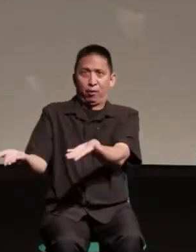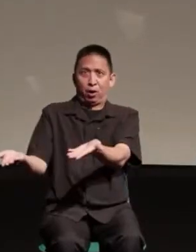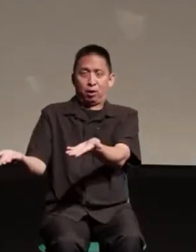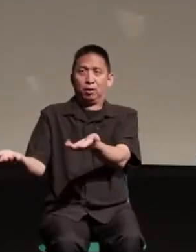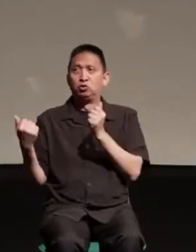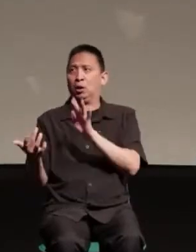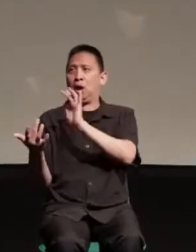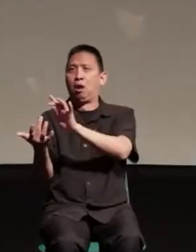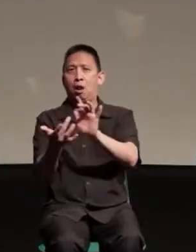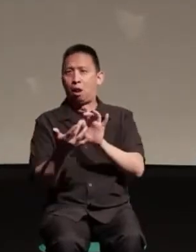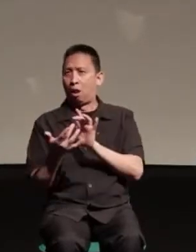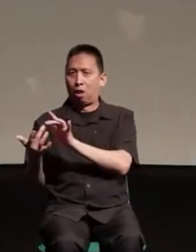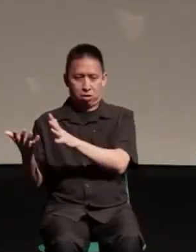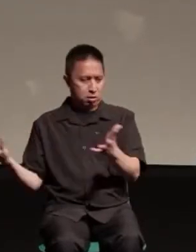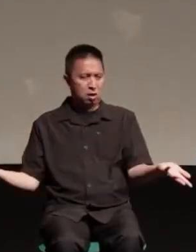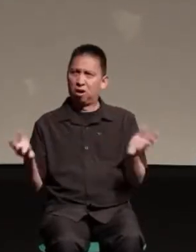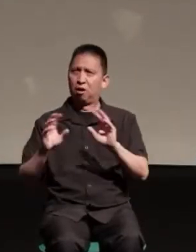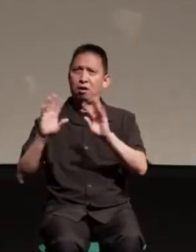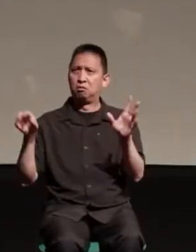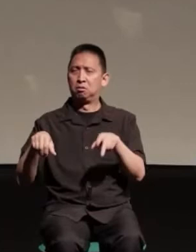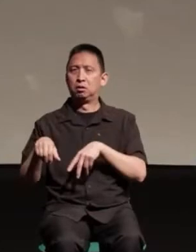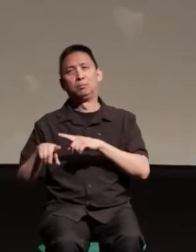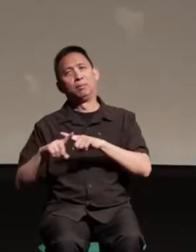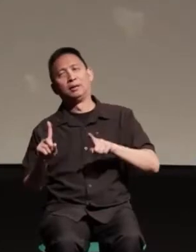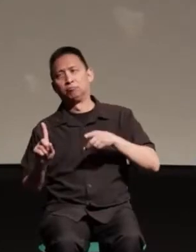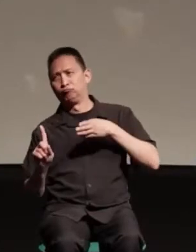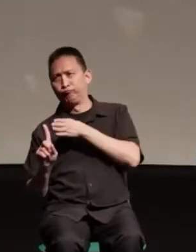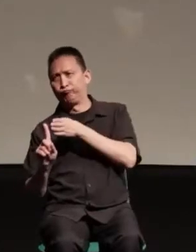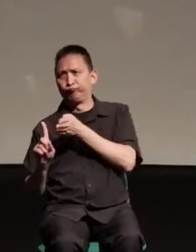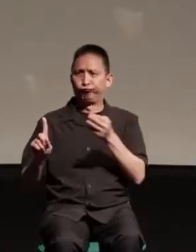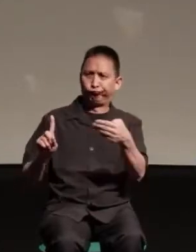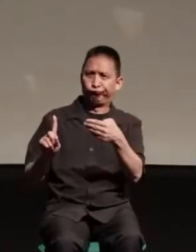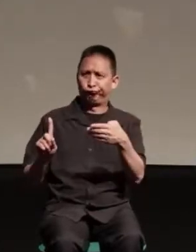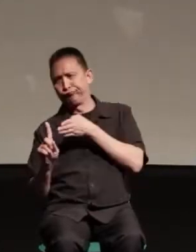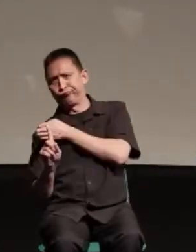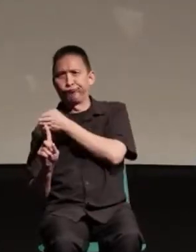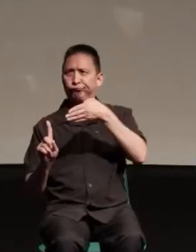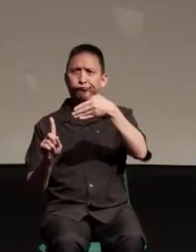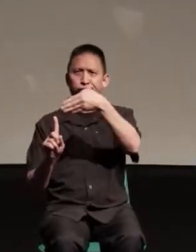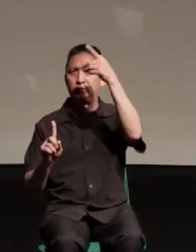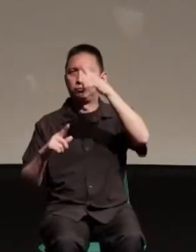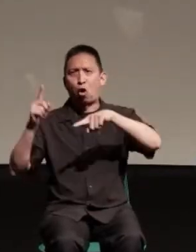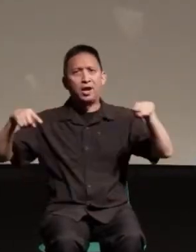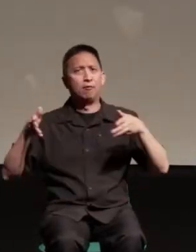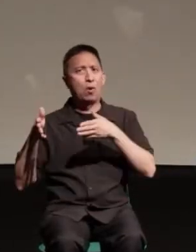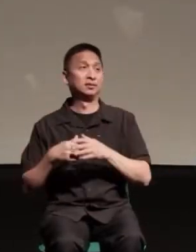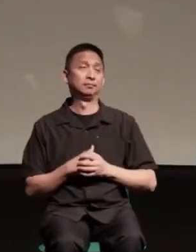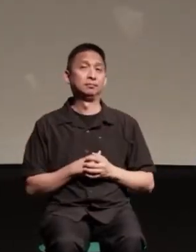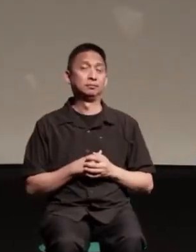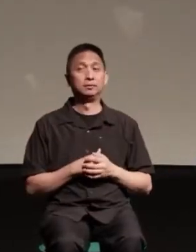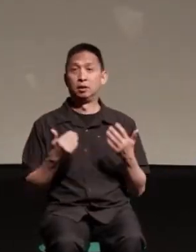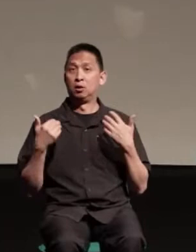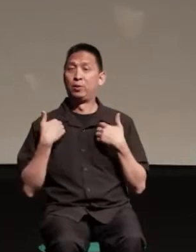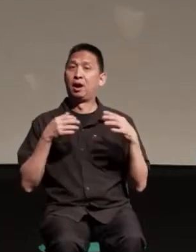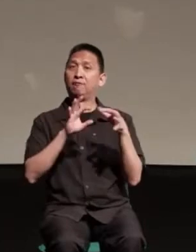to reach their local community directly in different ways. But there's also a collective group of organizations who know